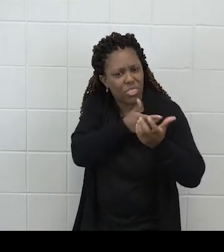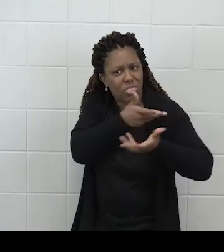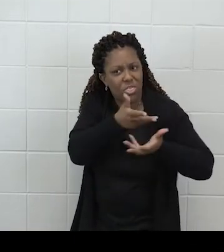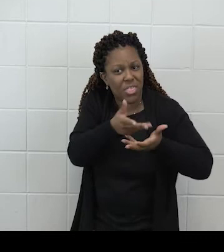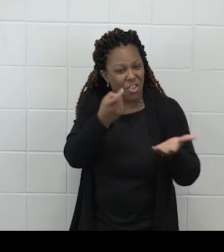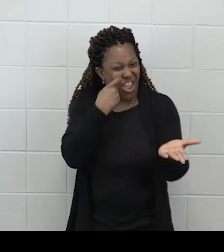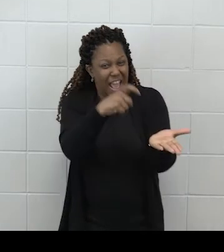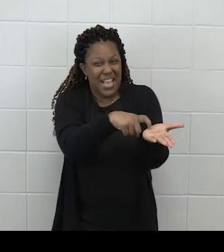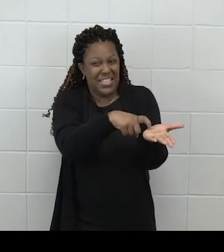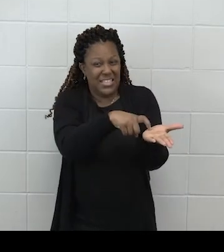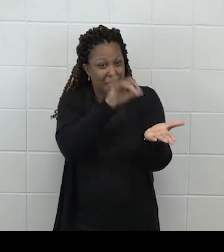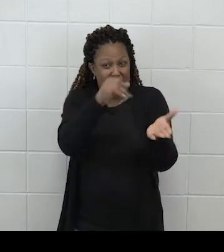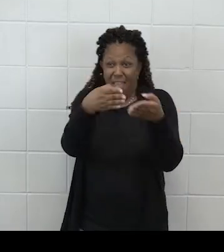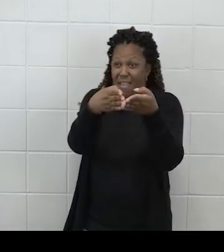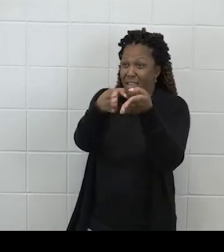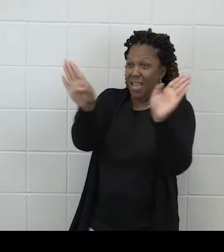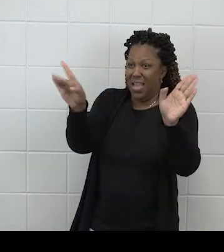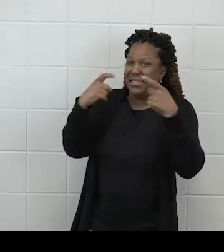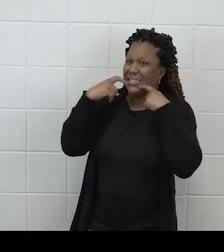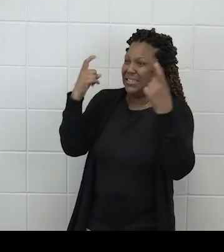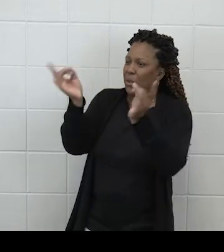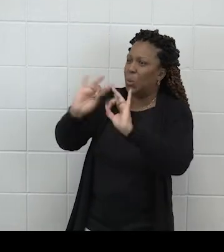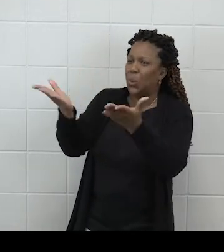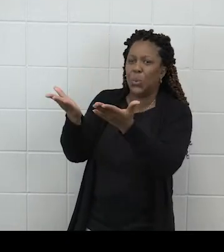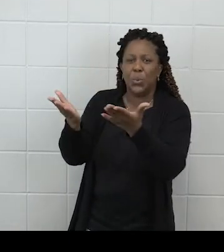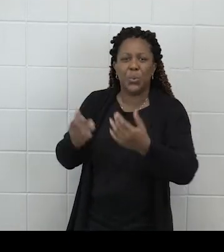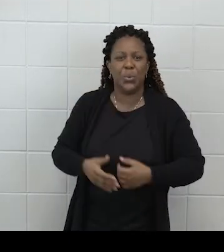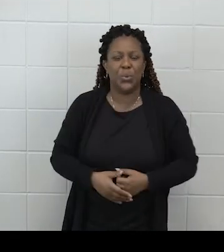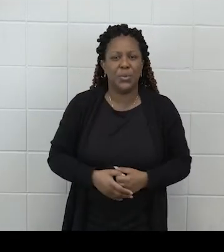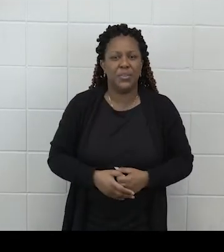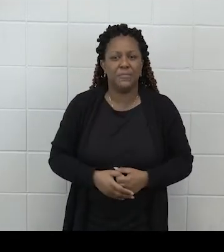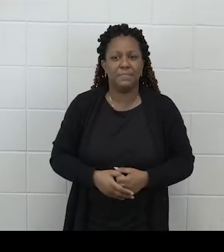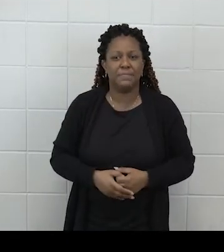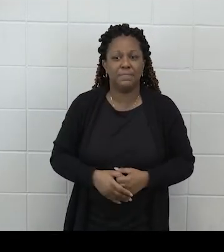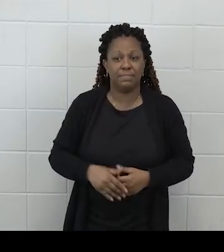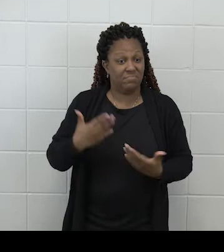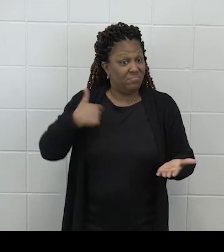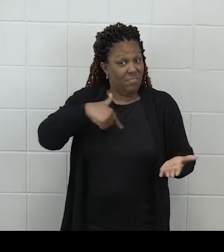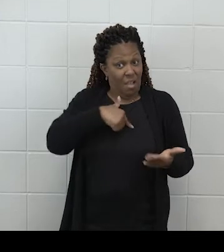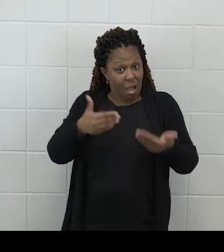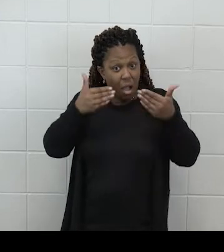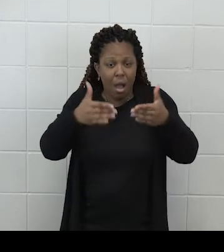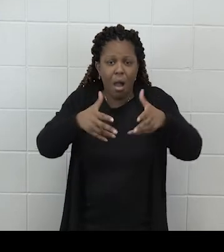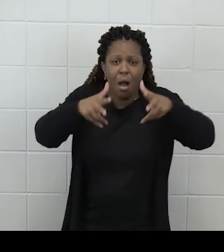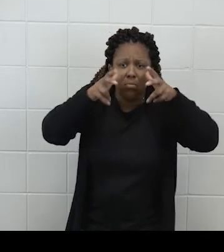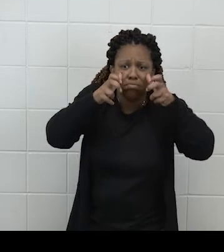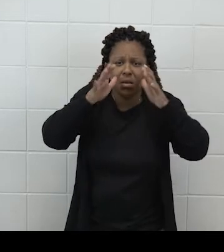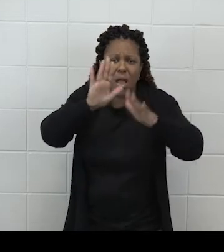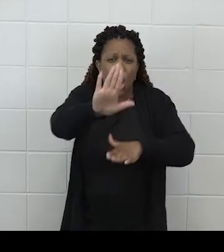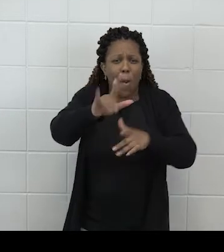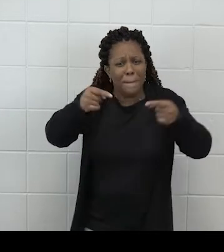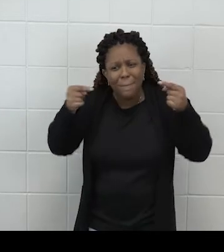Let us be humble and listen to the pain, rage, and grief pouring from the lips of our neighbors and friends. Let